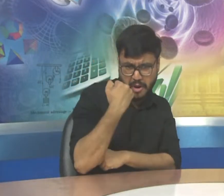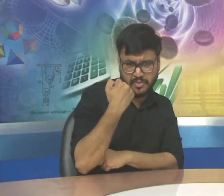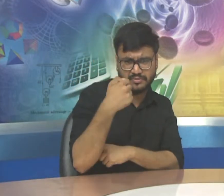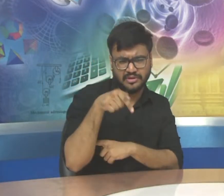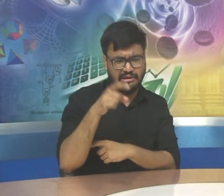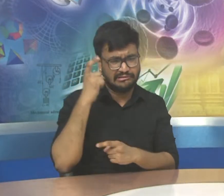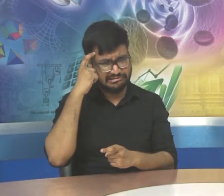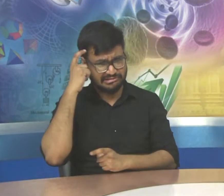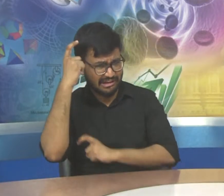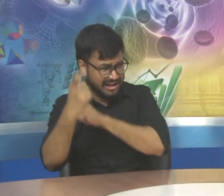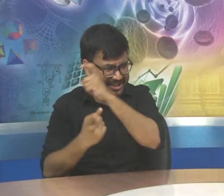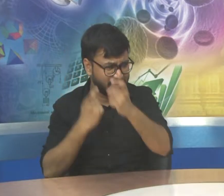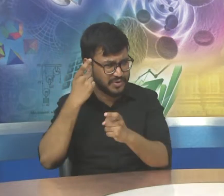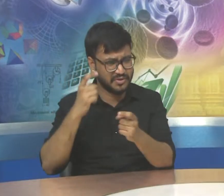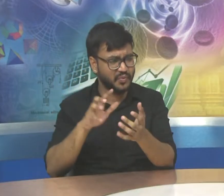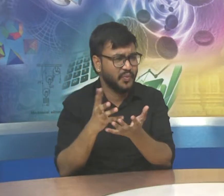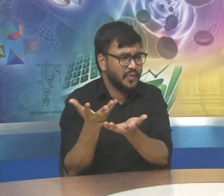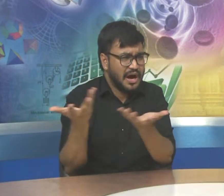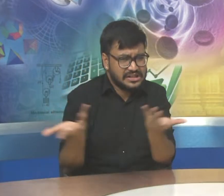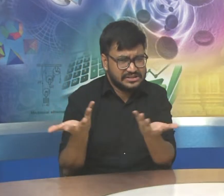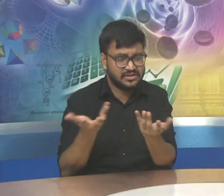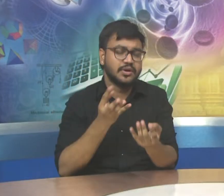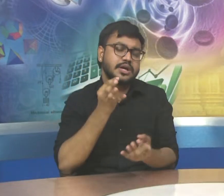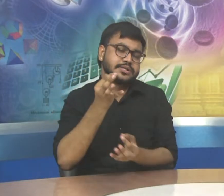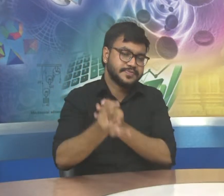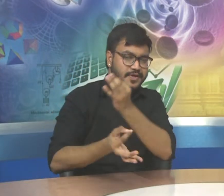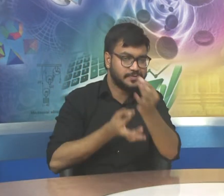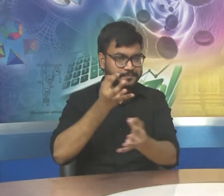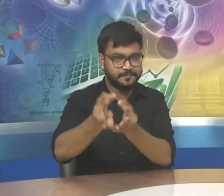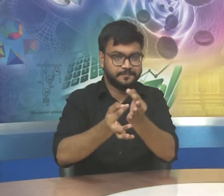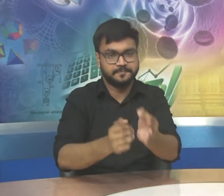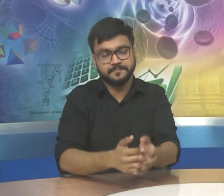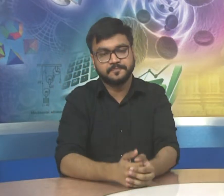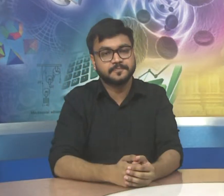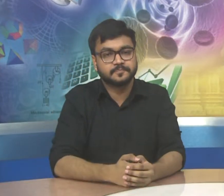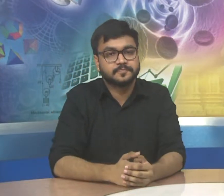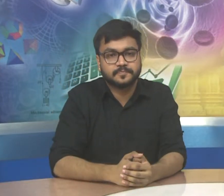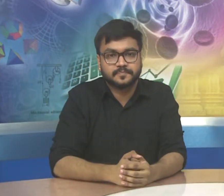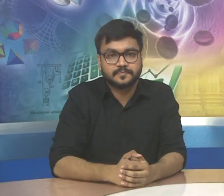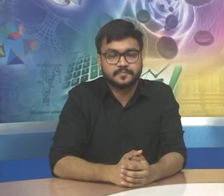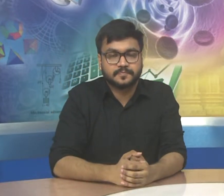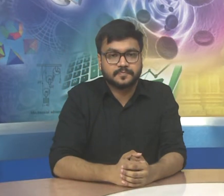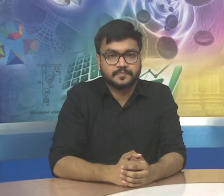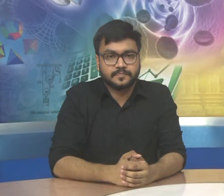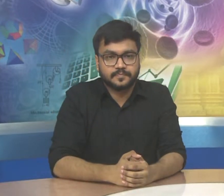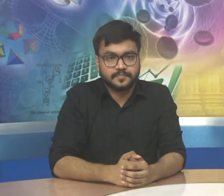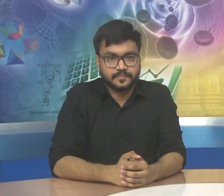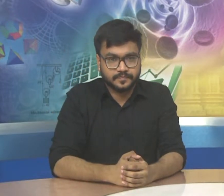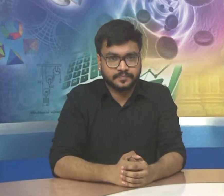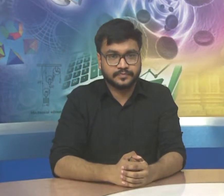Like picking up something, walking, sleeping. What is energy?